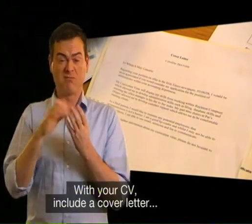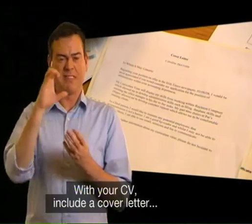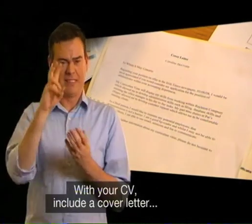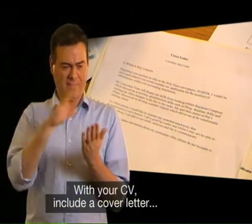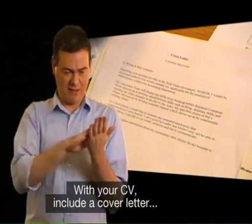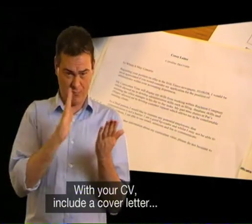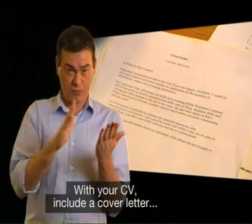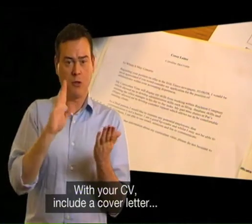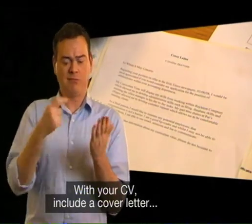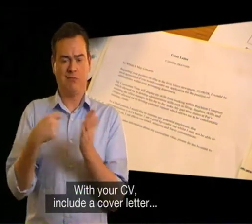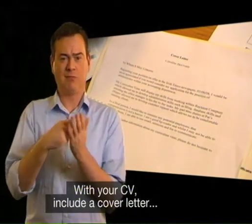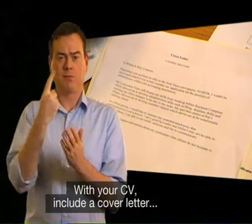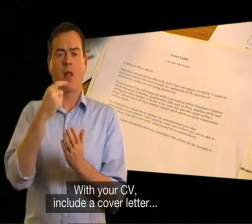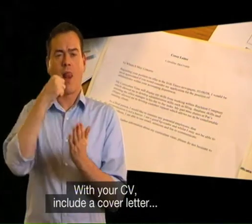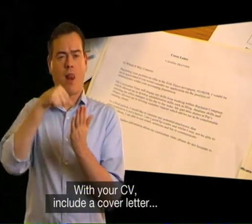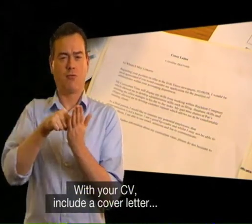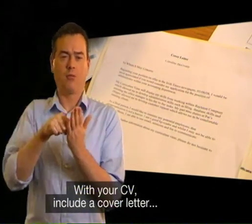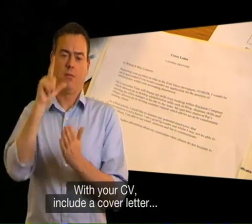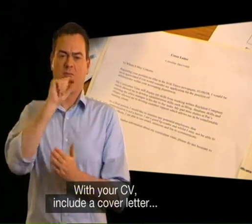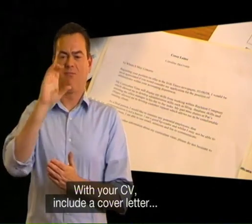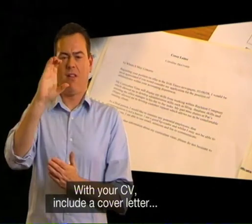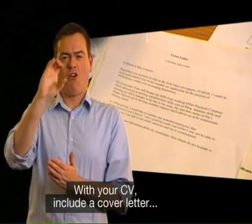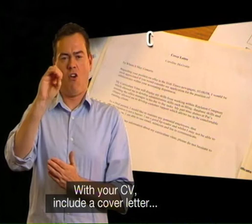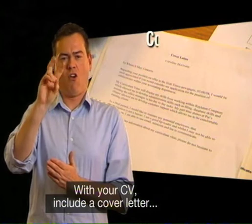With your CV, include a cover letter,